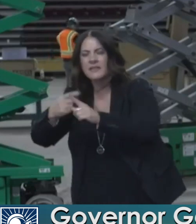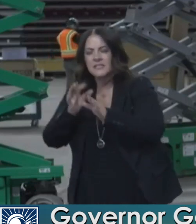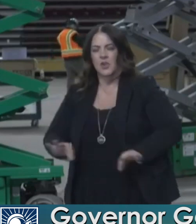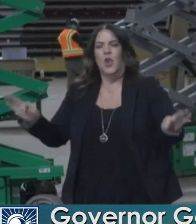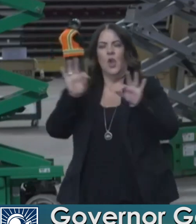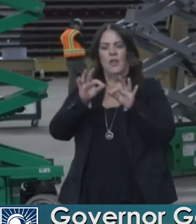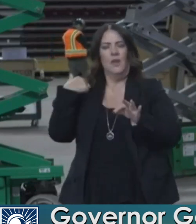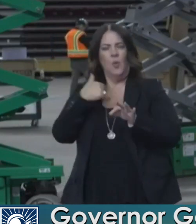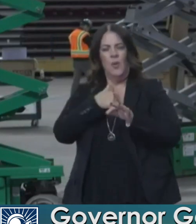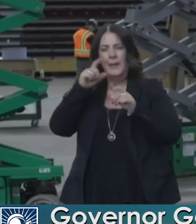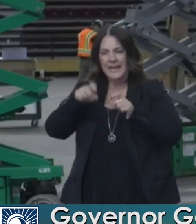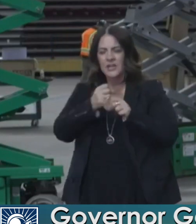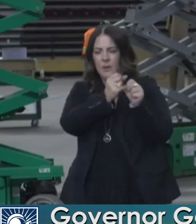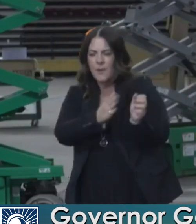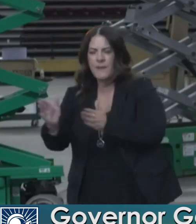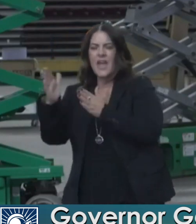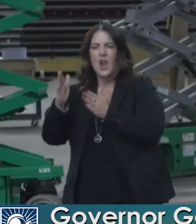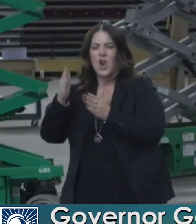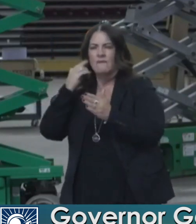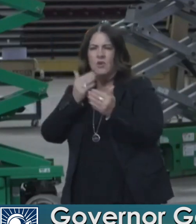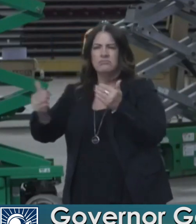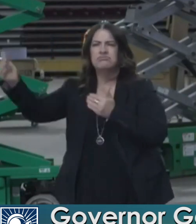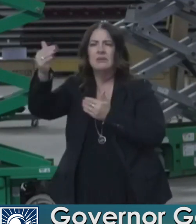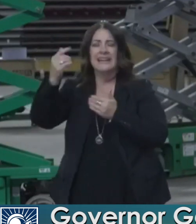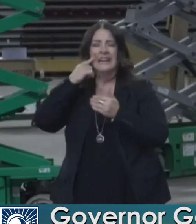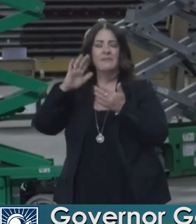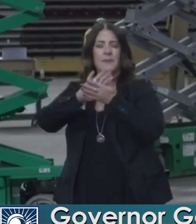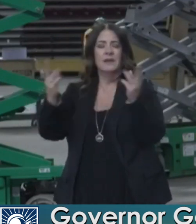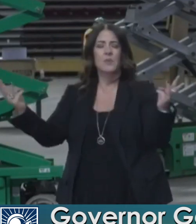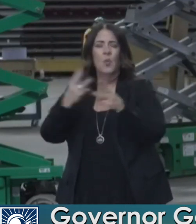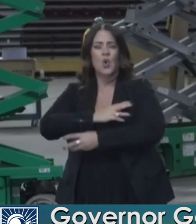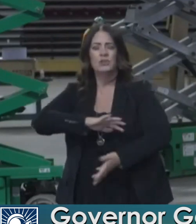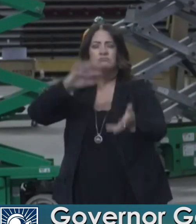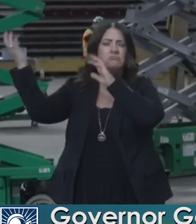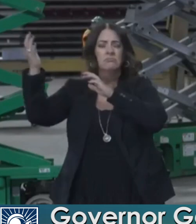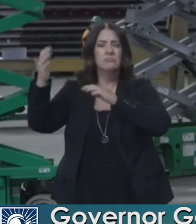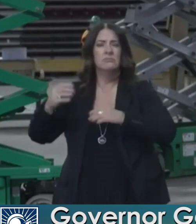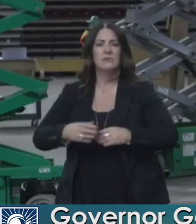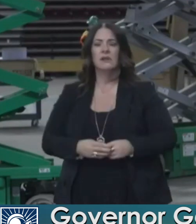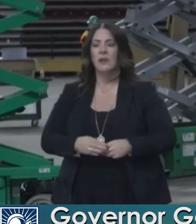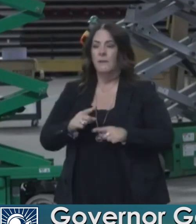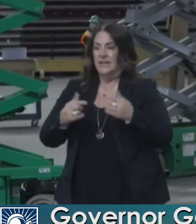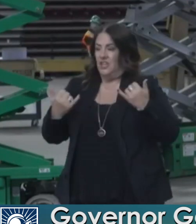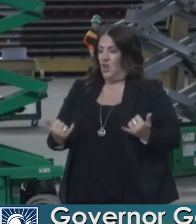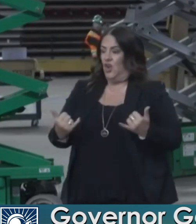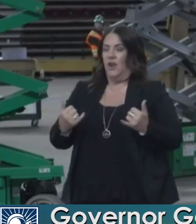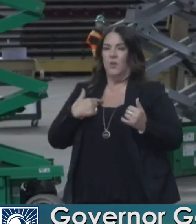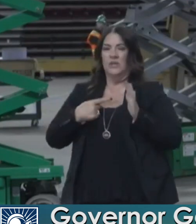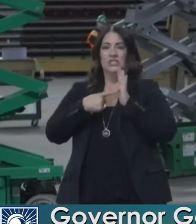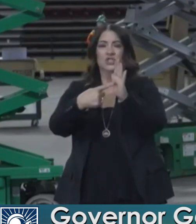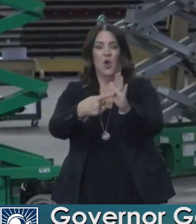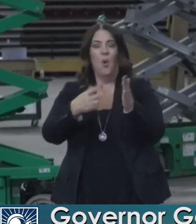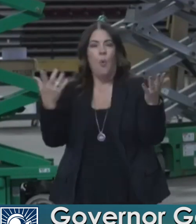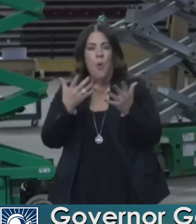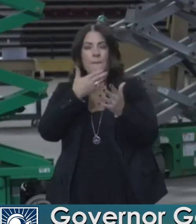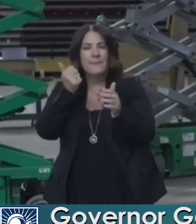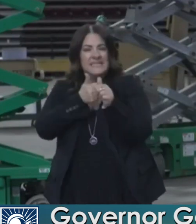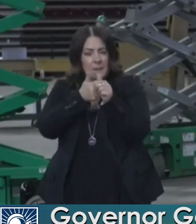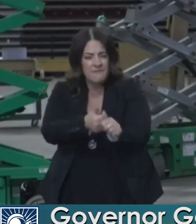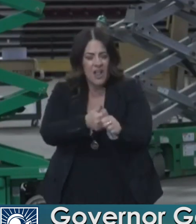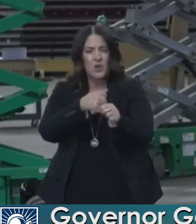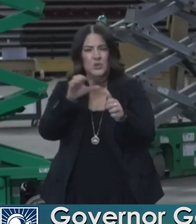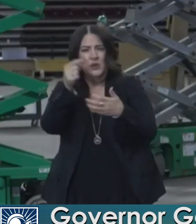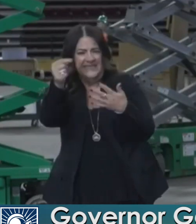make sure that we're preparing for a surge in a worst-case scenario. But the current modeling that we have made public and the growth, as I